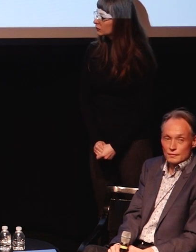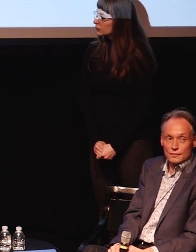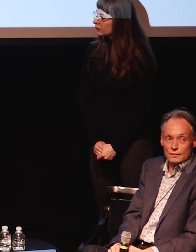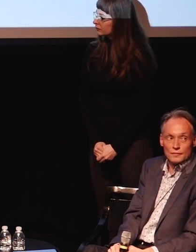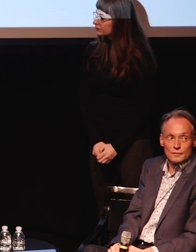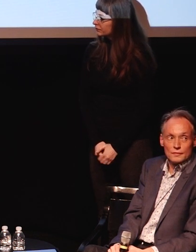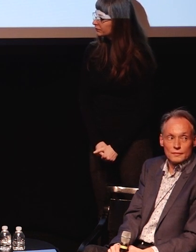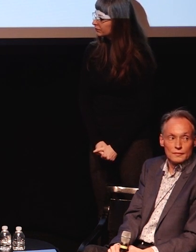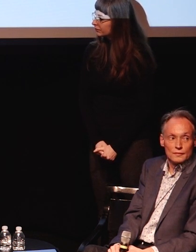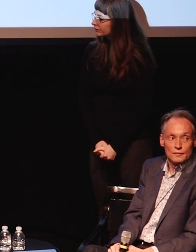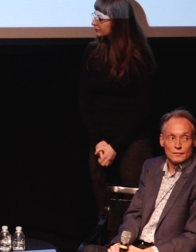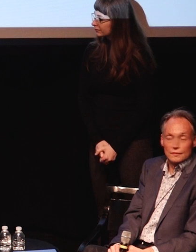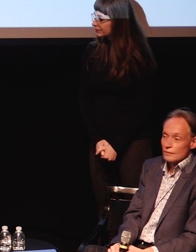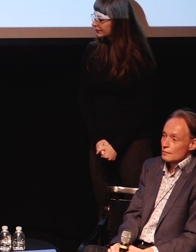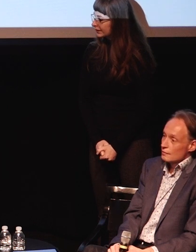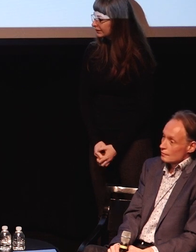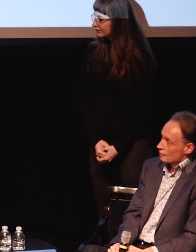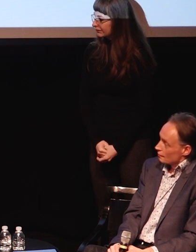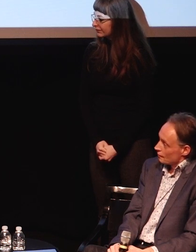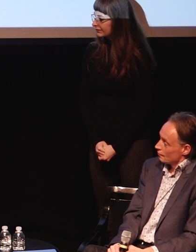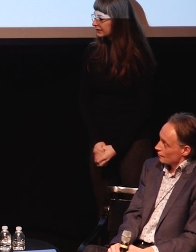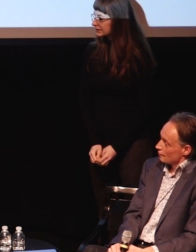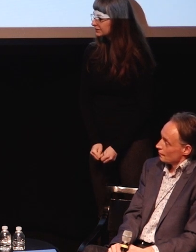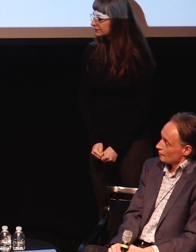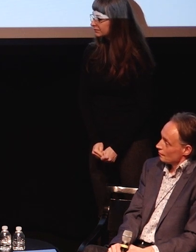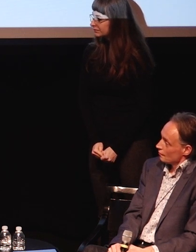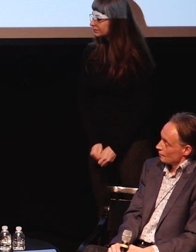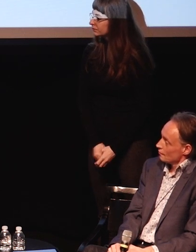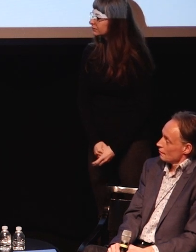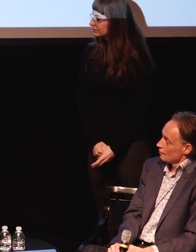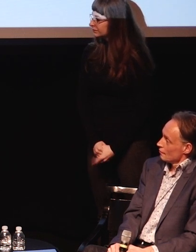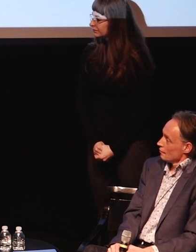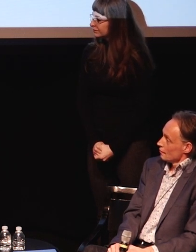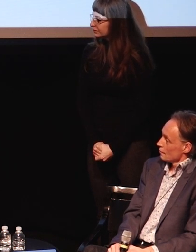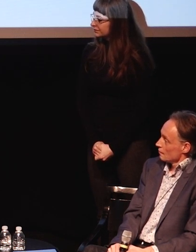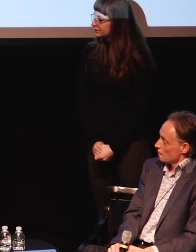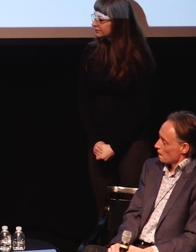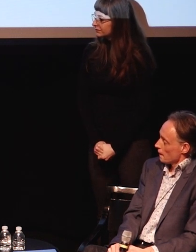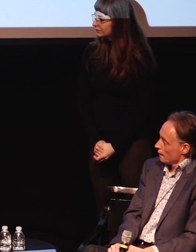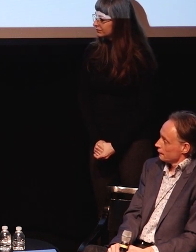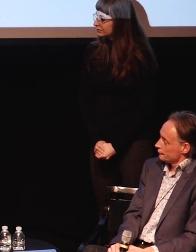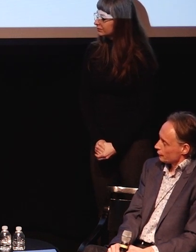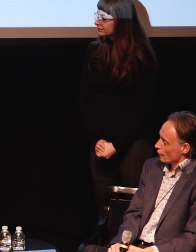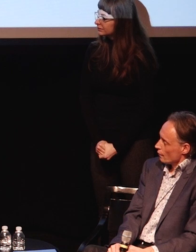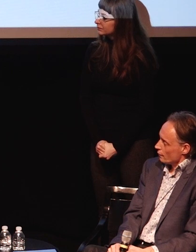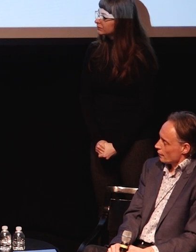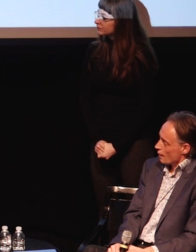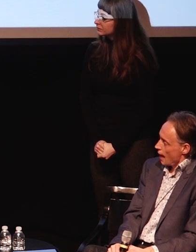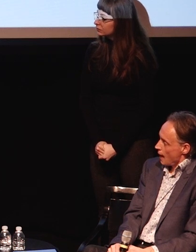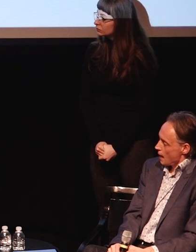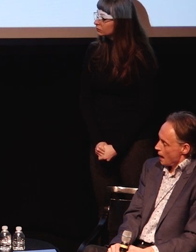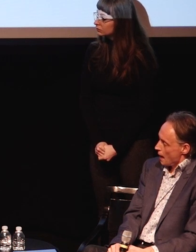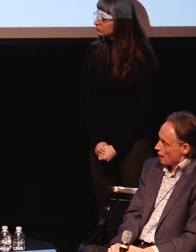You have to be present and you have to try everything and their energy, their looks, their performances, their truth. They were very